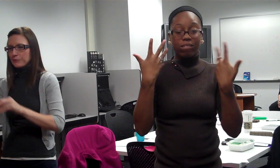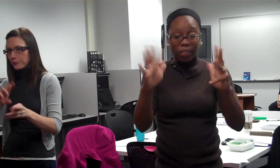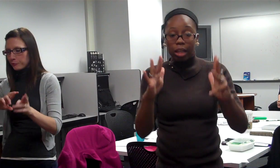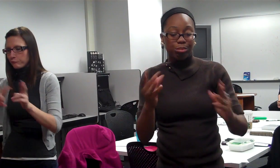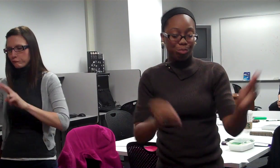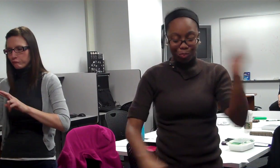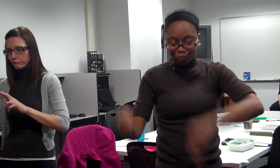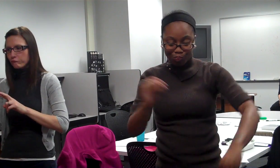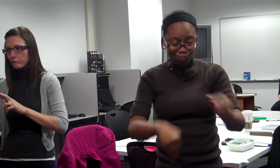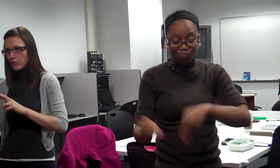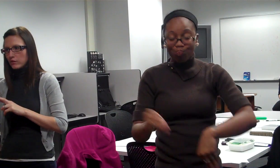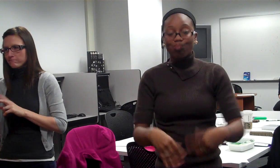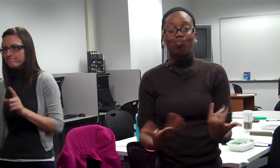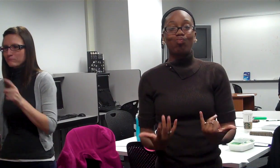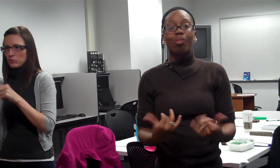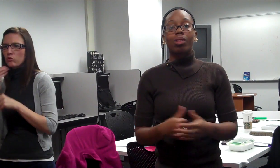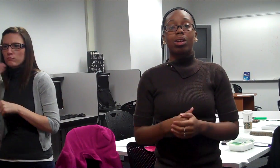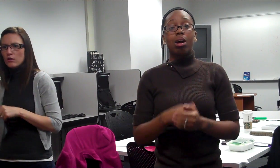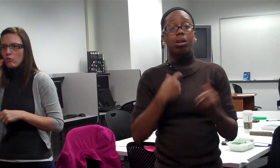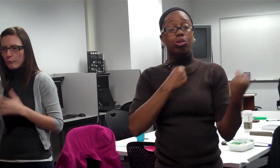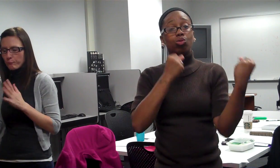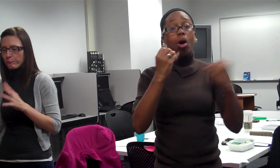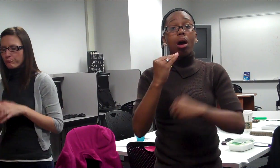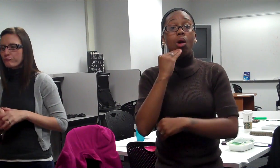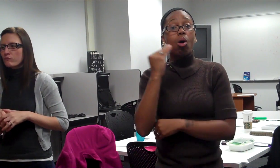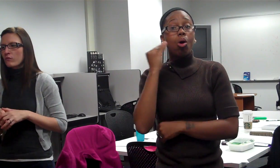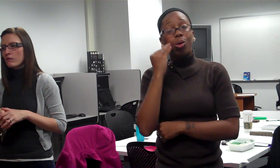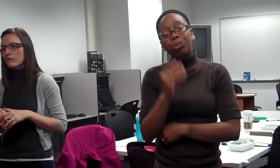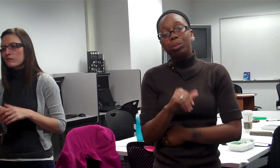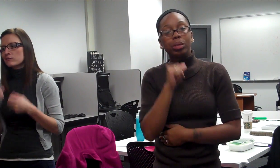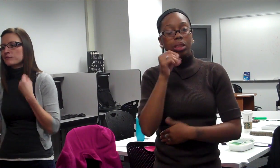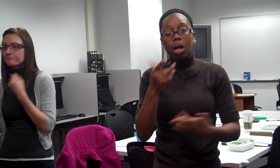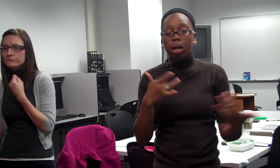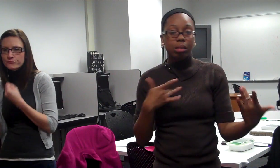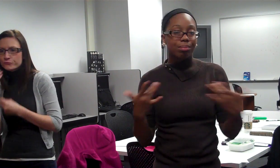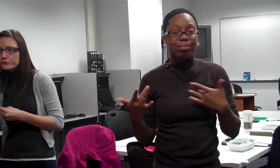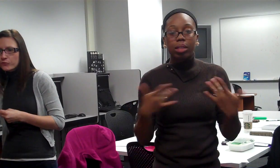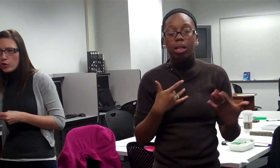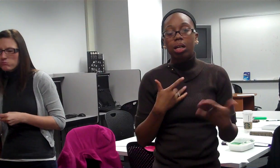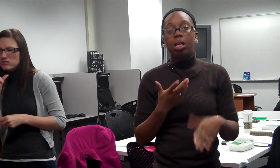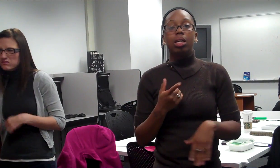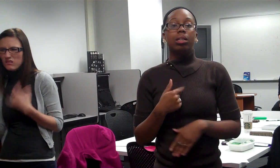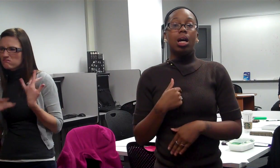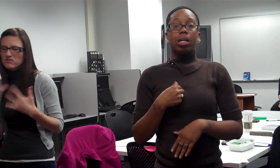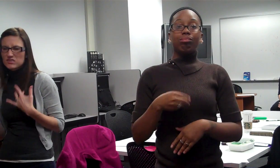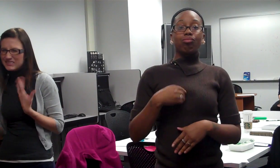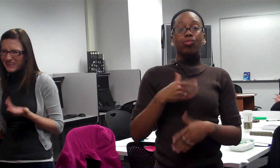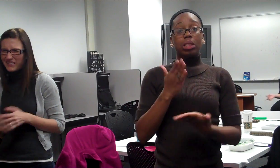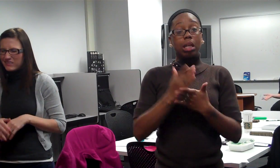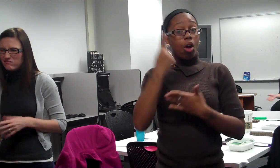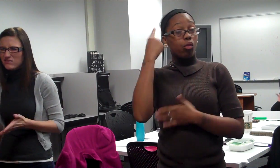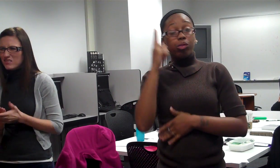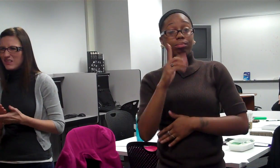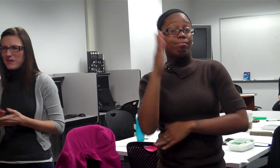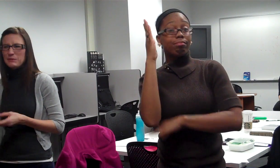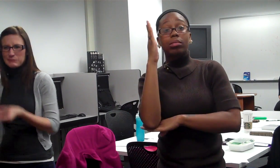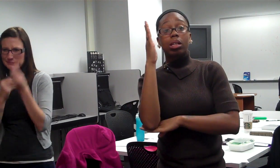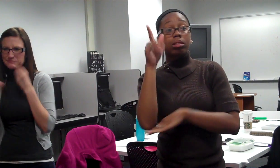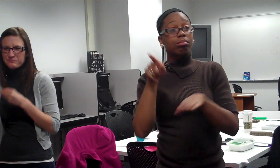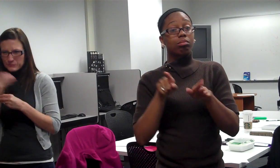and pretty much our drive home was uneventful as usual. We stopped for lunch and then we separated, and